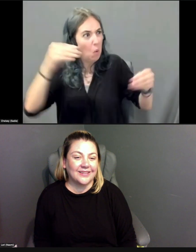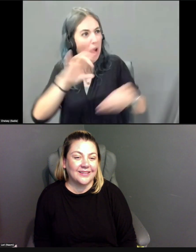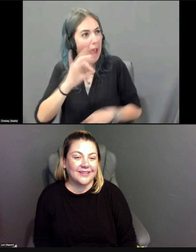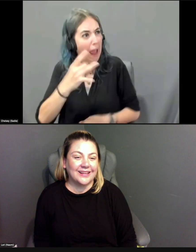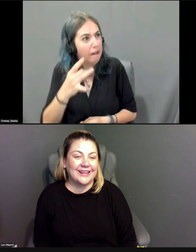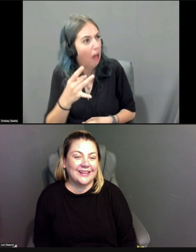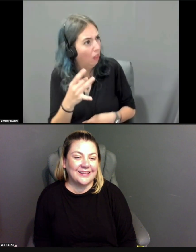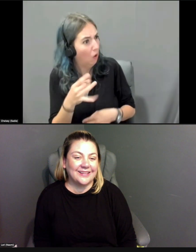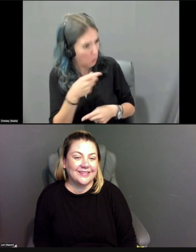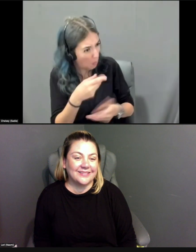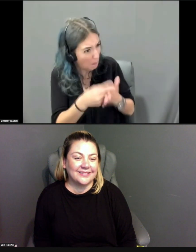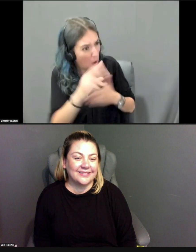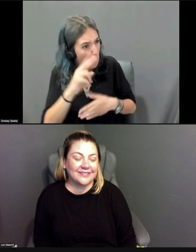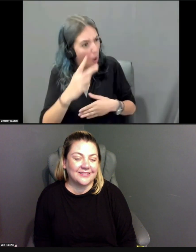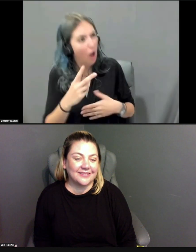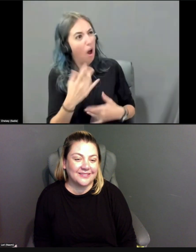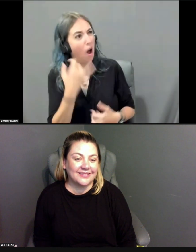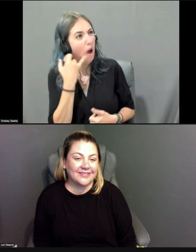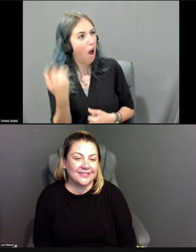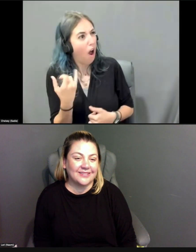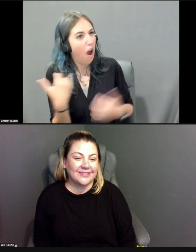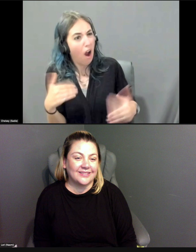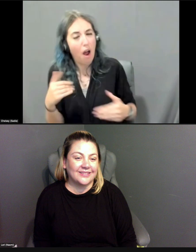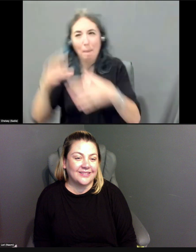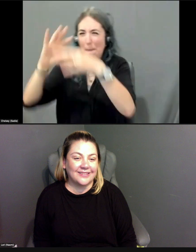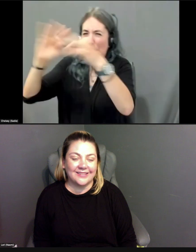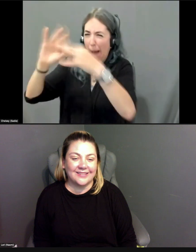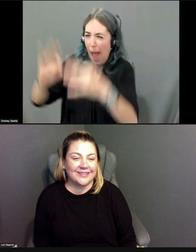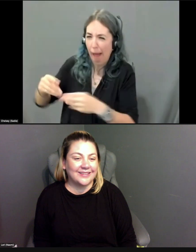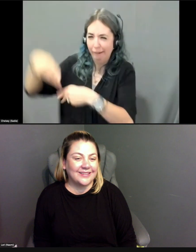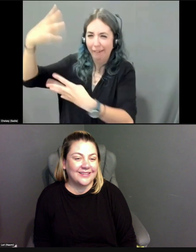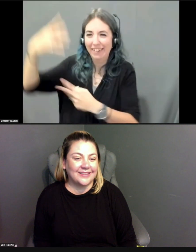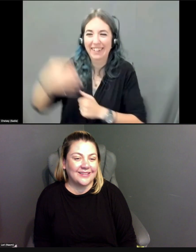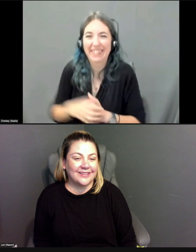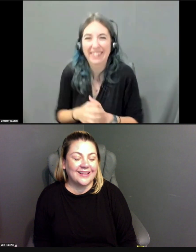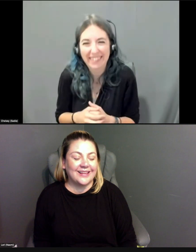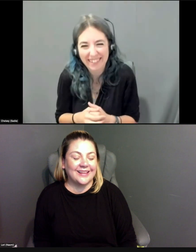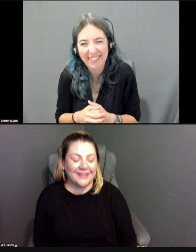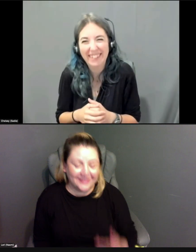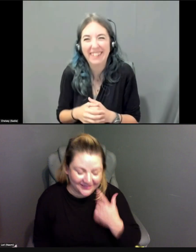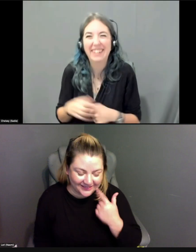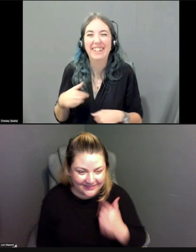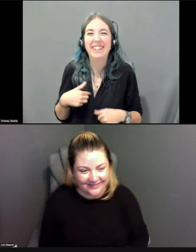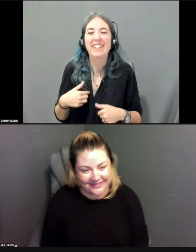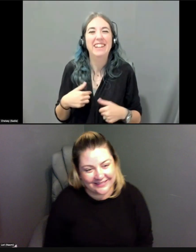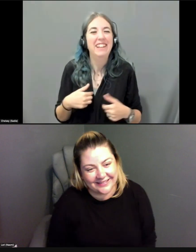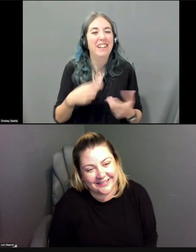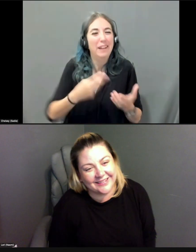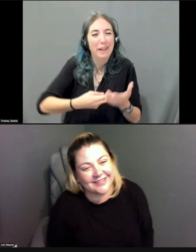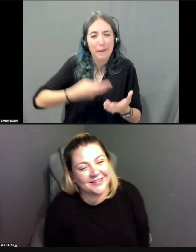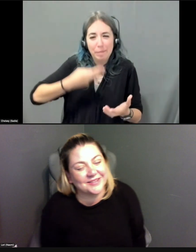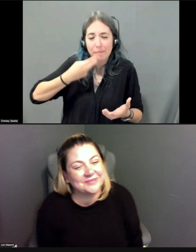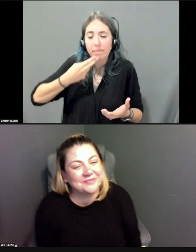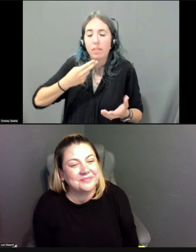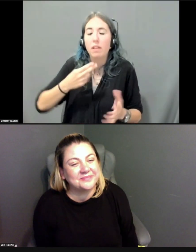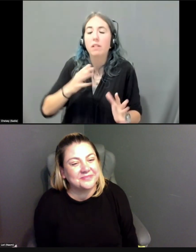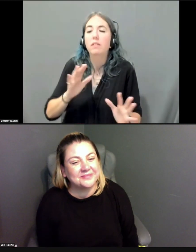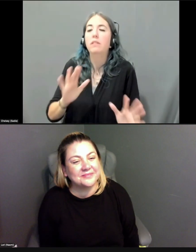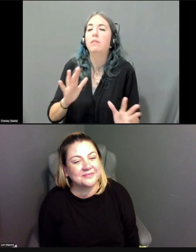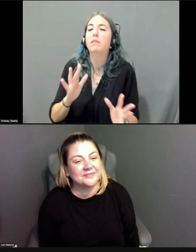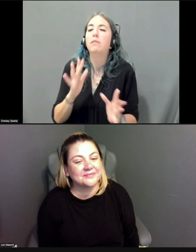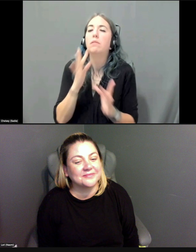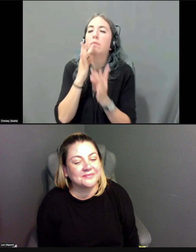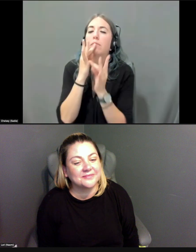nuts. Well, it was really good. It was the most satisfyingly delicious ice cream I've ever